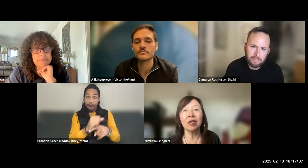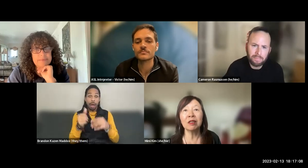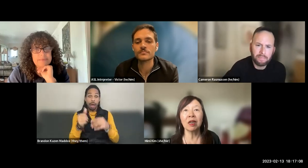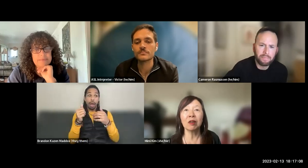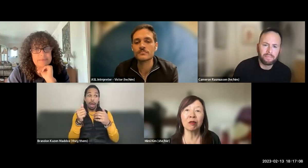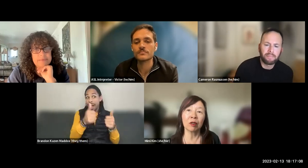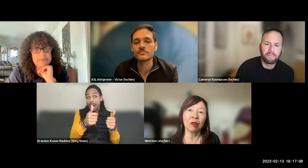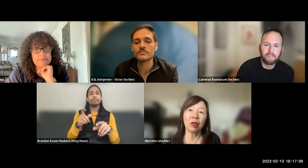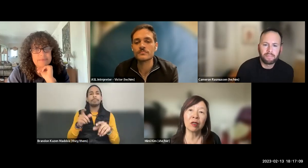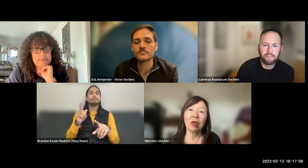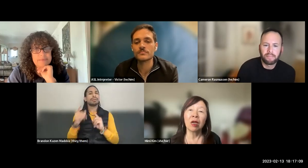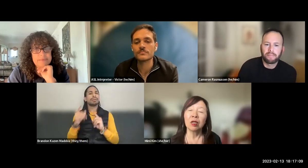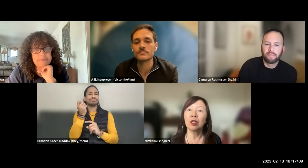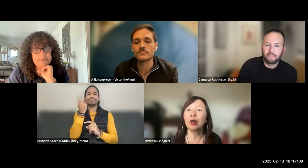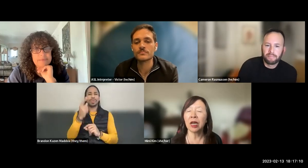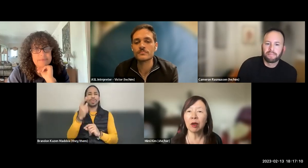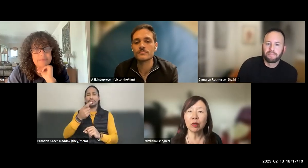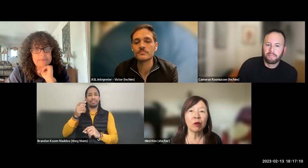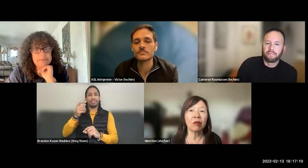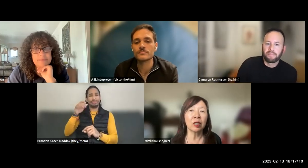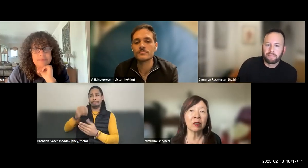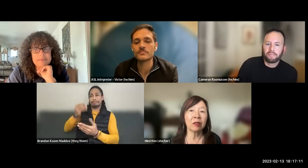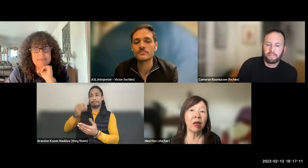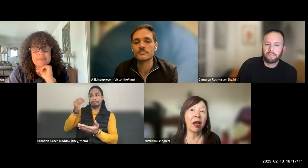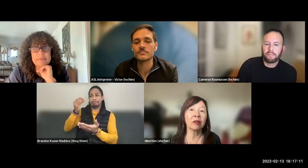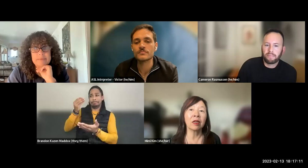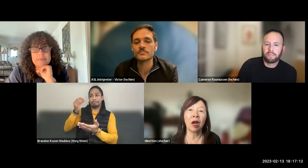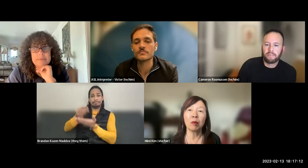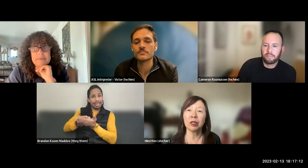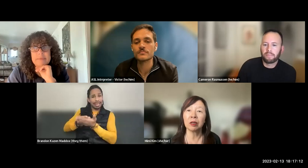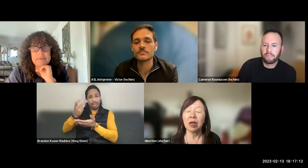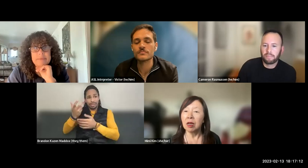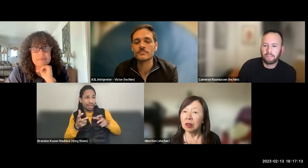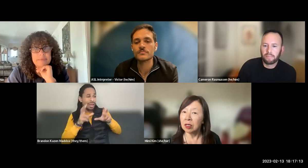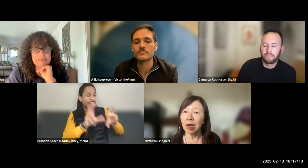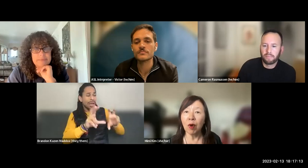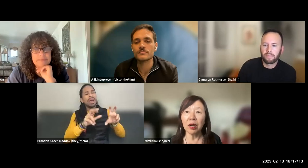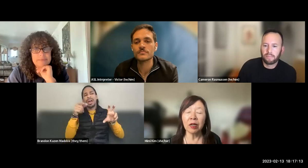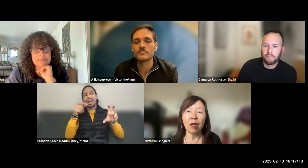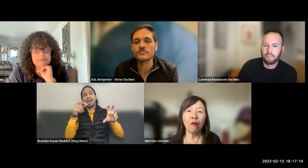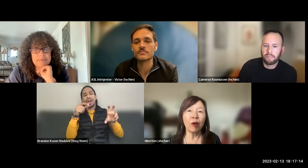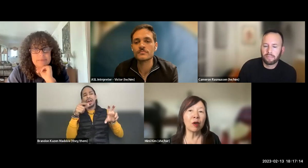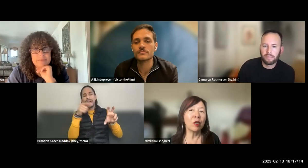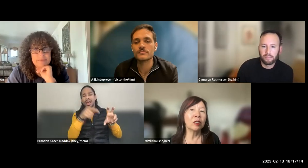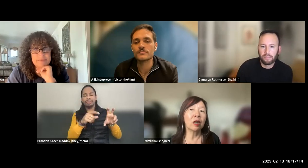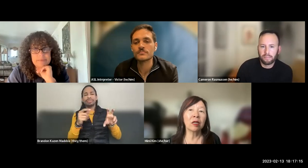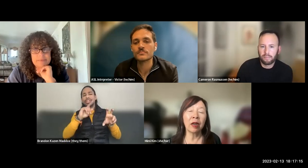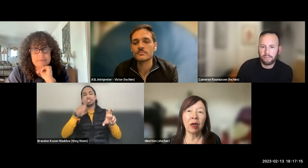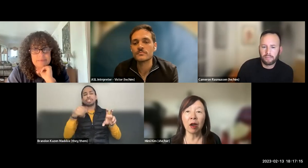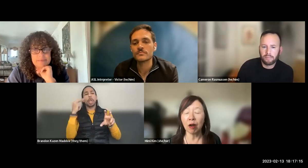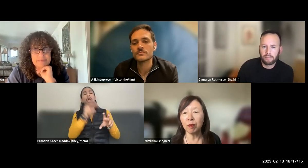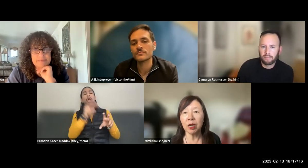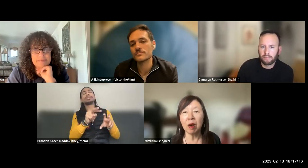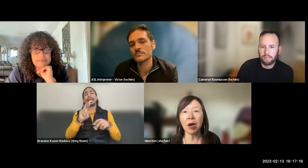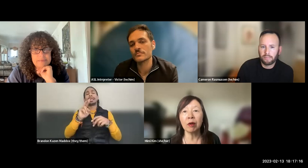training police and district attorneys to look at restorative justice as an option. Statewide in California, we just had